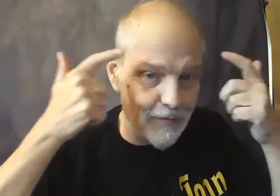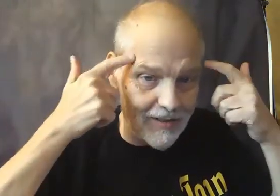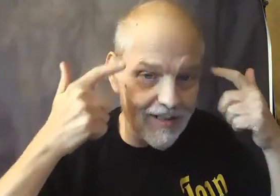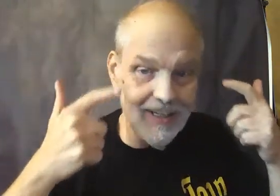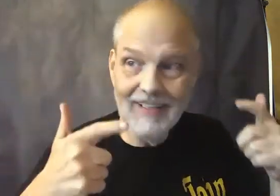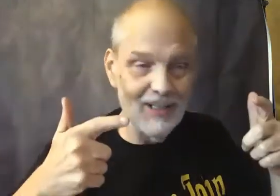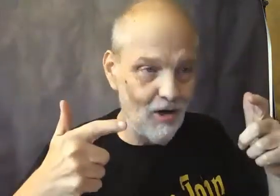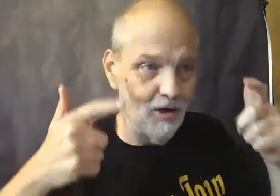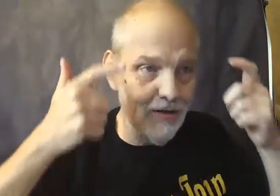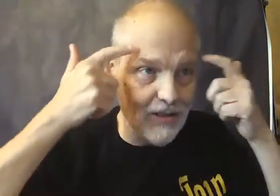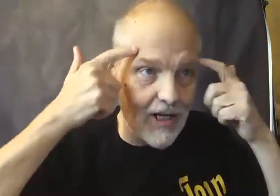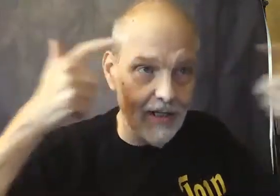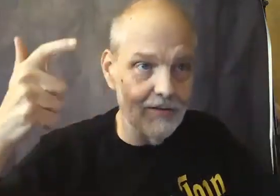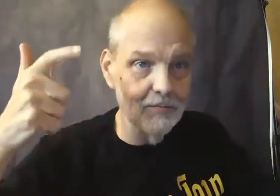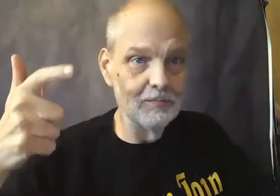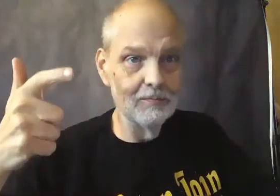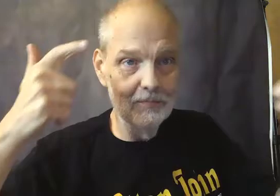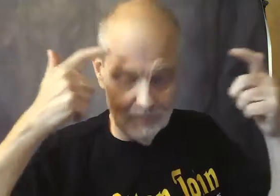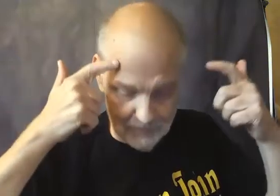reason. They call her a Chawhead.